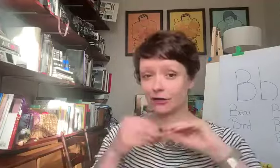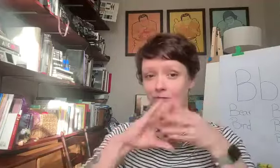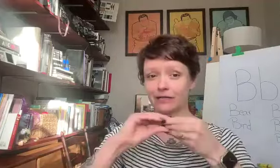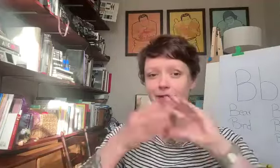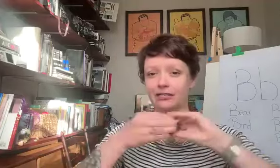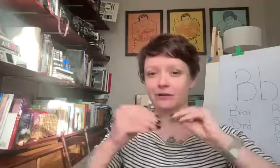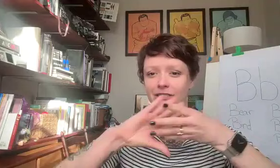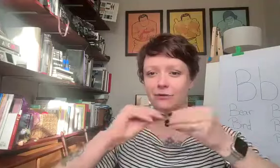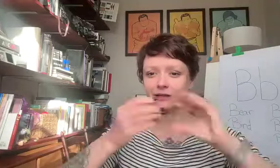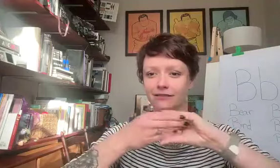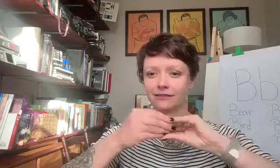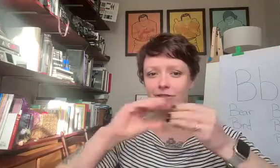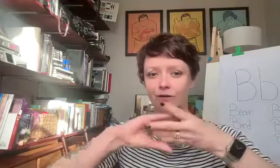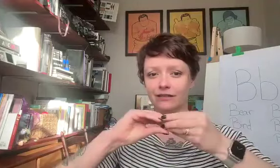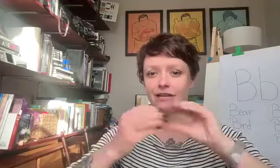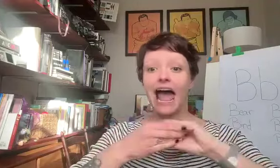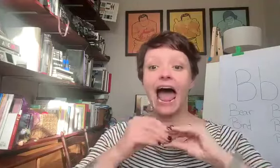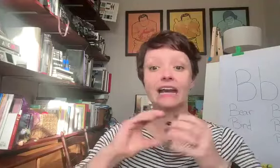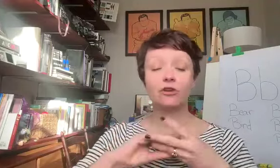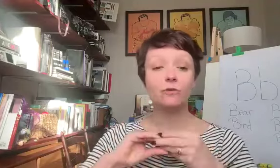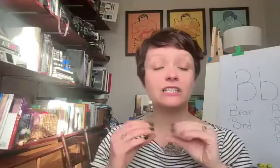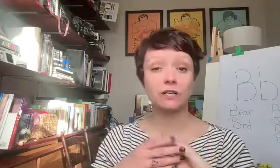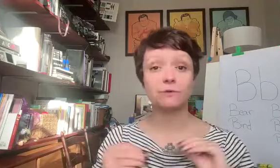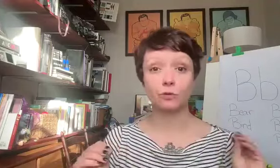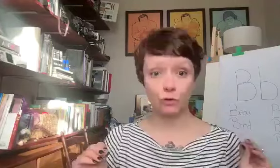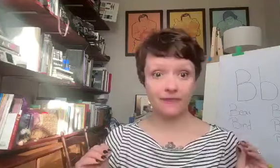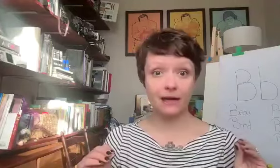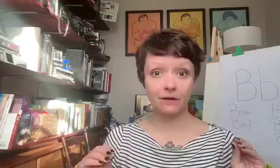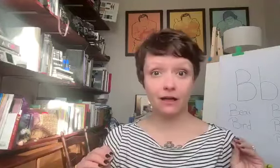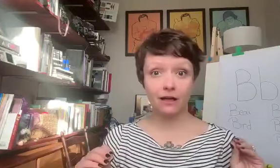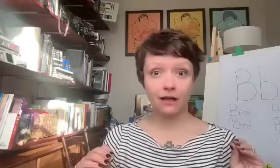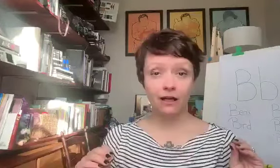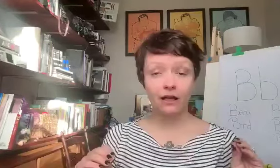our stories. Ready? Show me stories. Stories. And if you can switch between them,